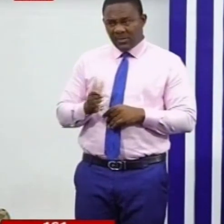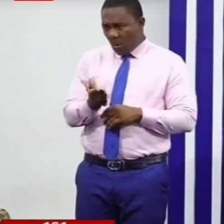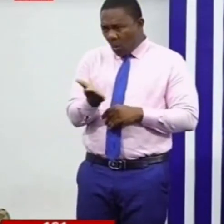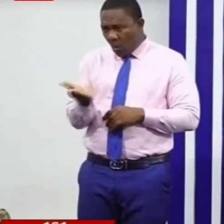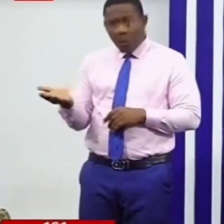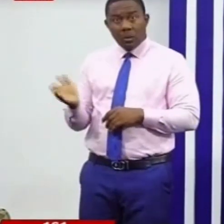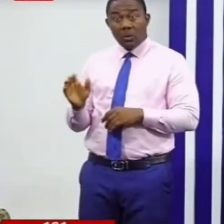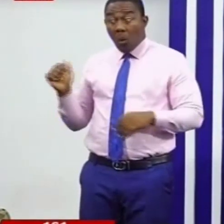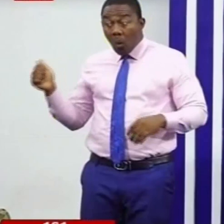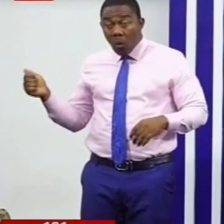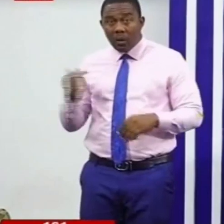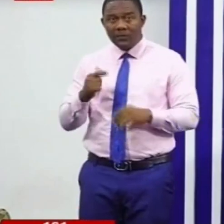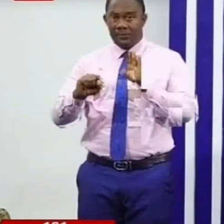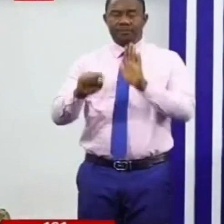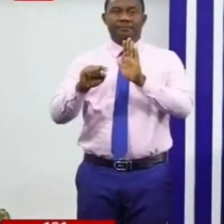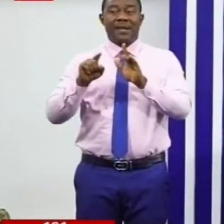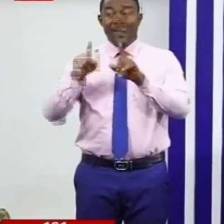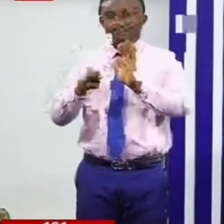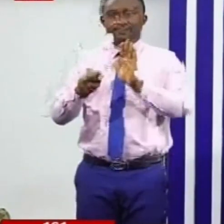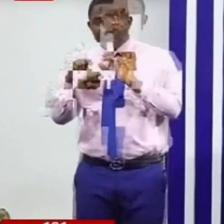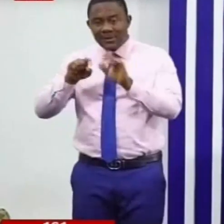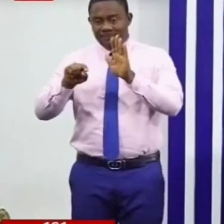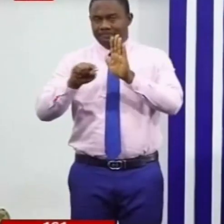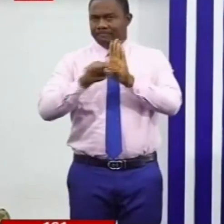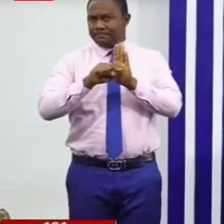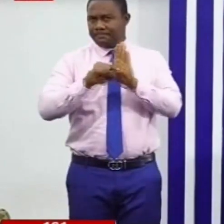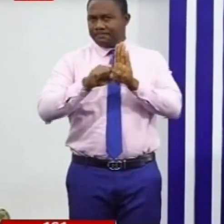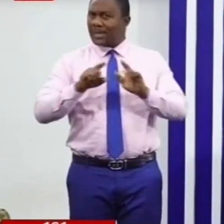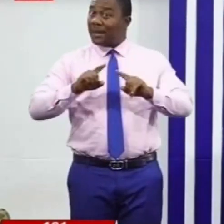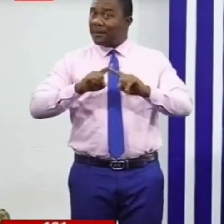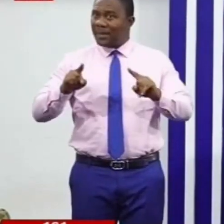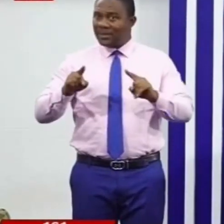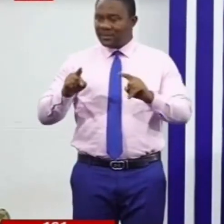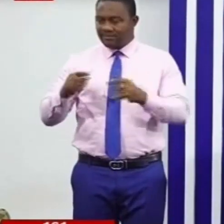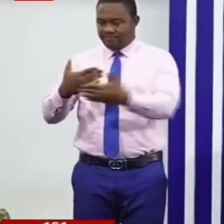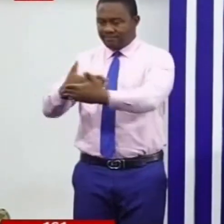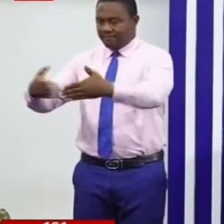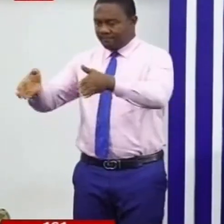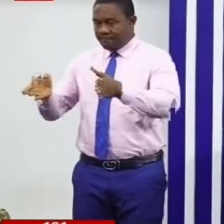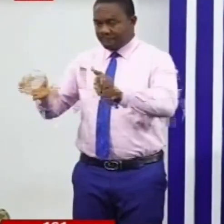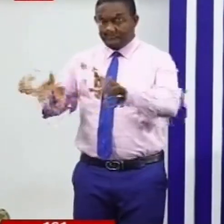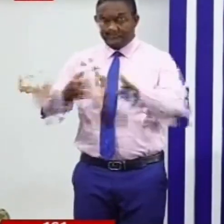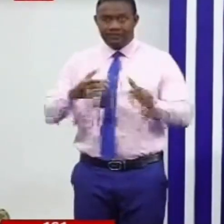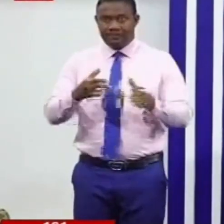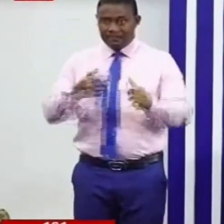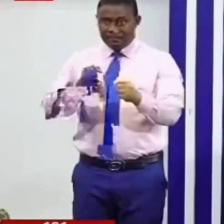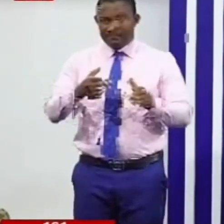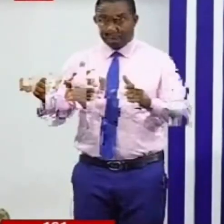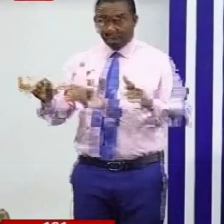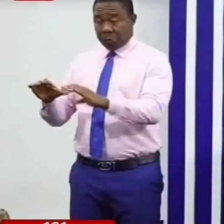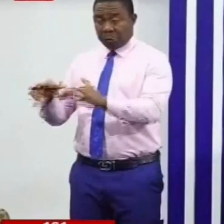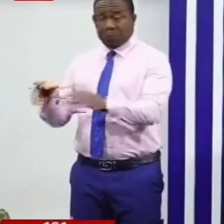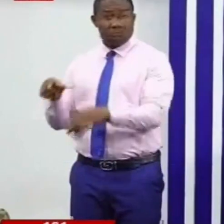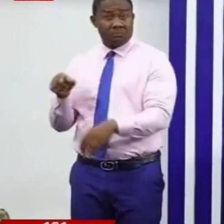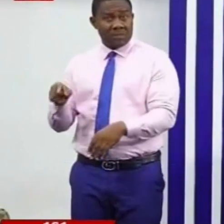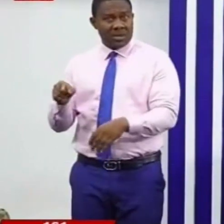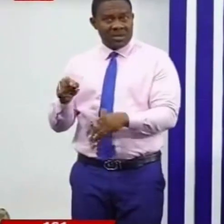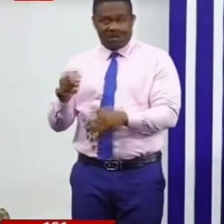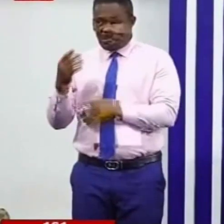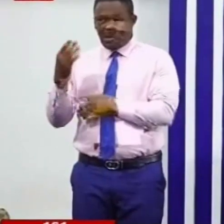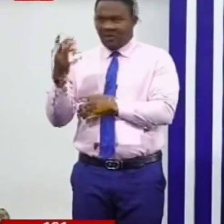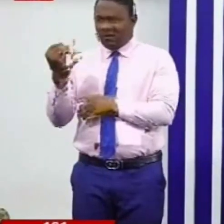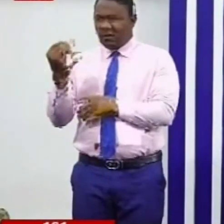negative. But by quarantine protocols, we have earlier informed them that they will stay the whole 14 days.